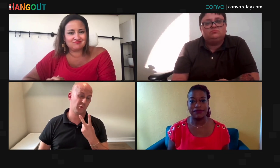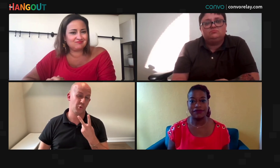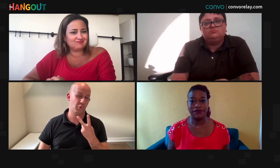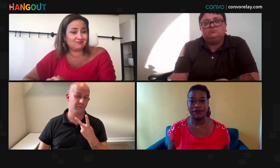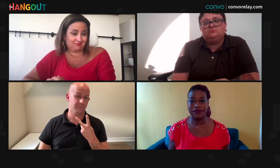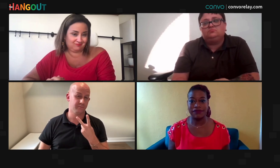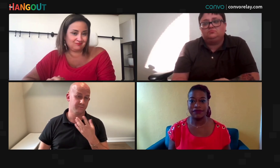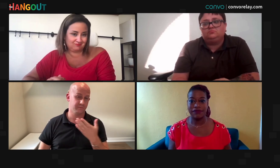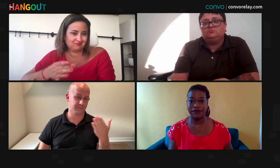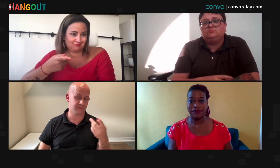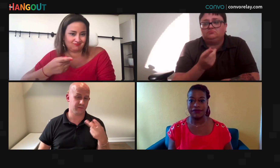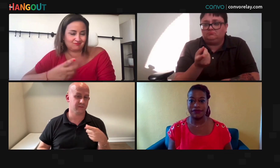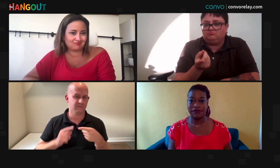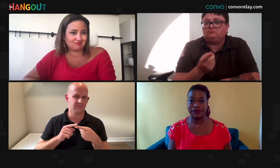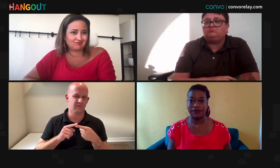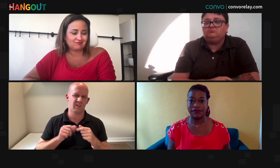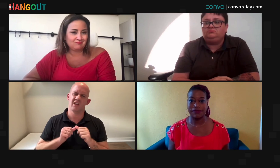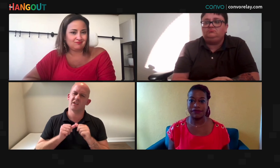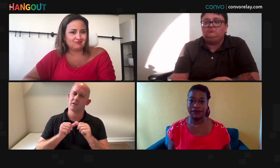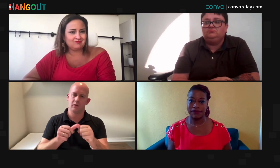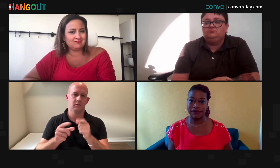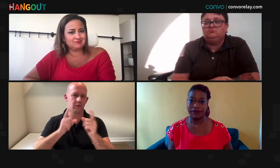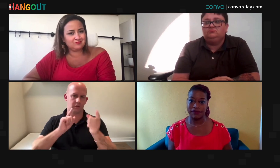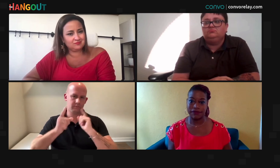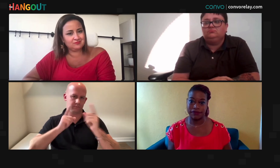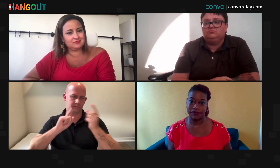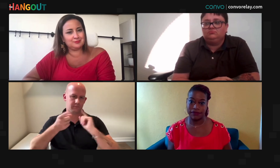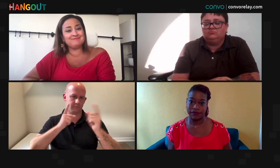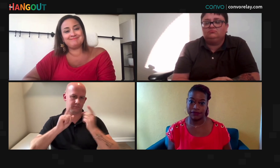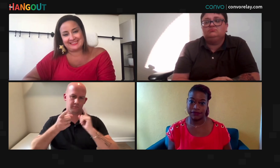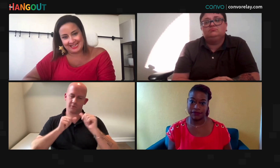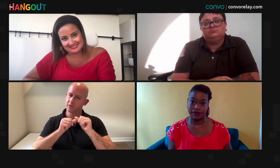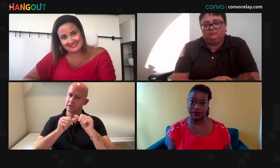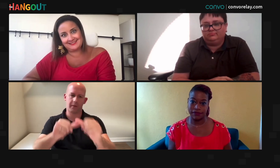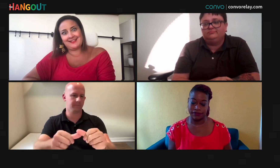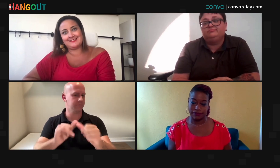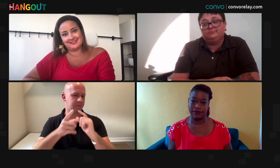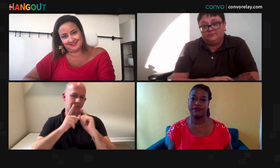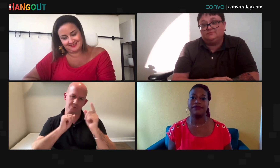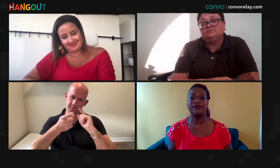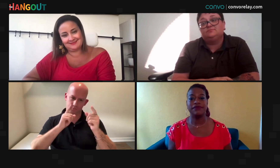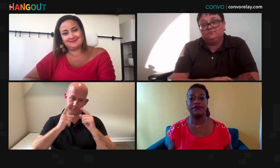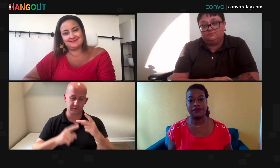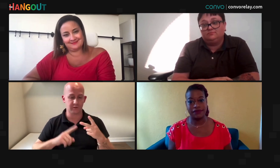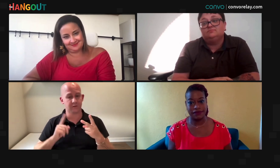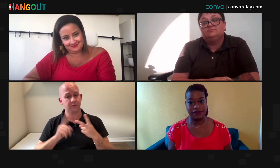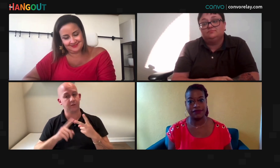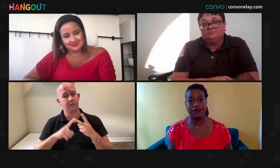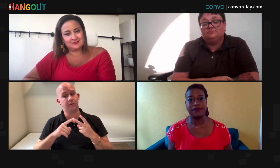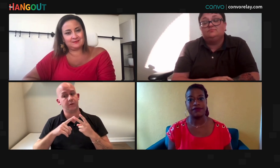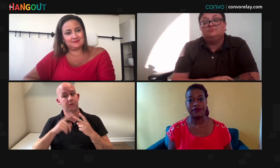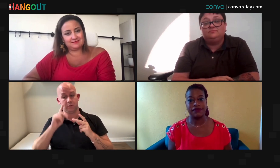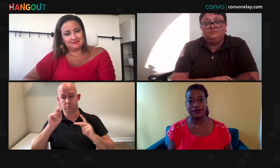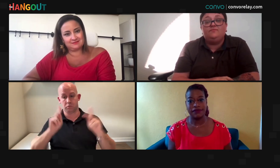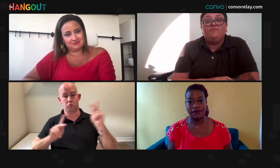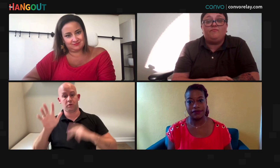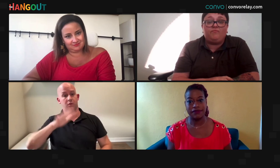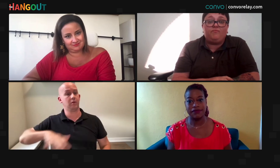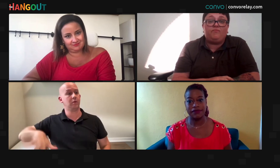speaking badly or attacking someone who has mental health issues. And this is Jarom. Continue the